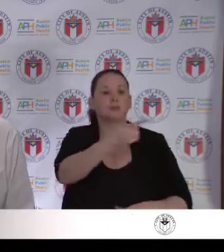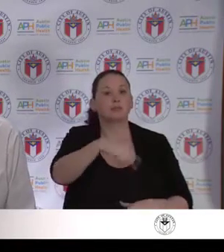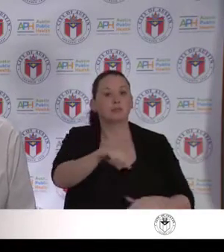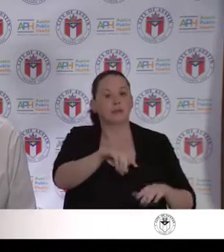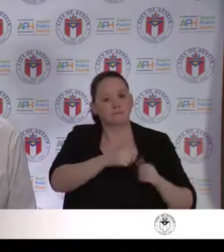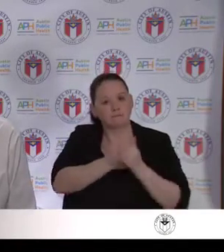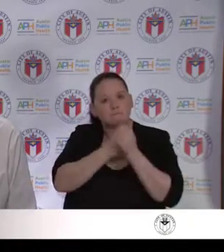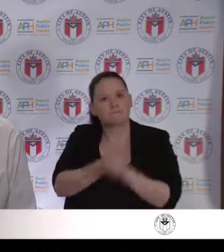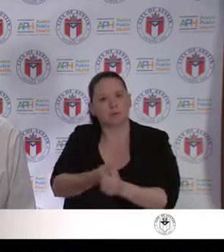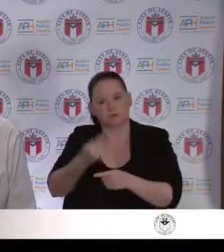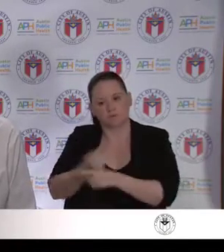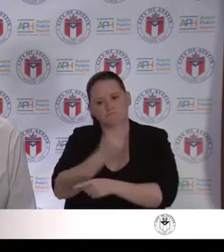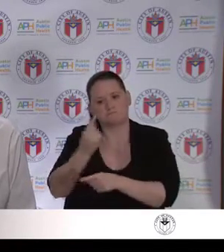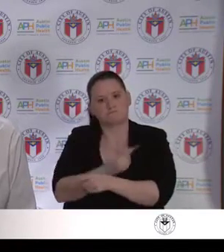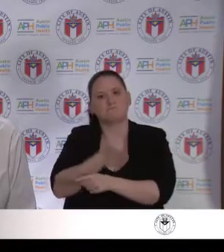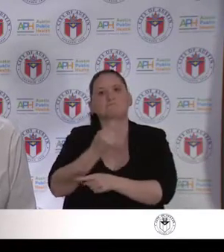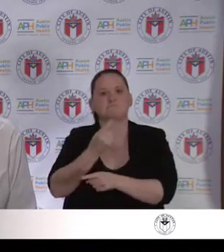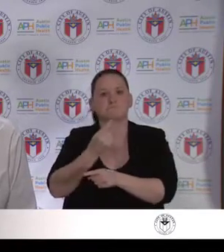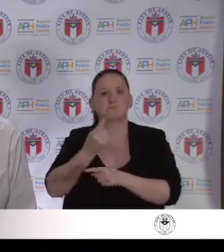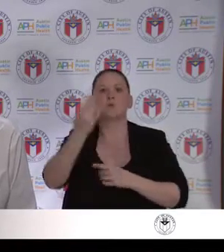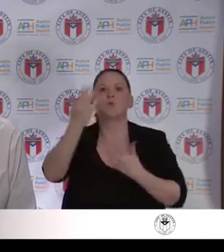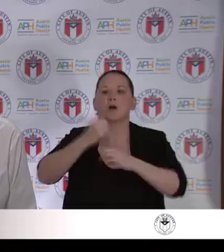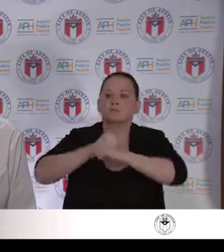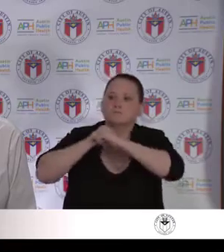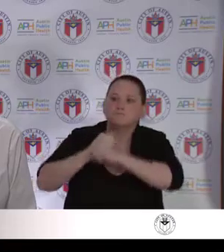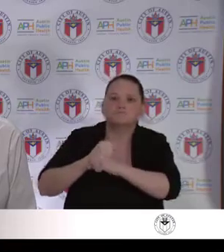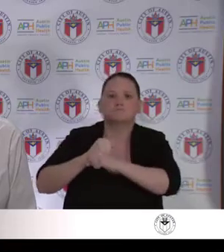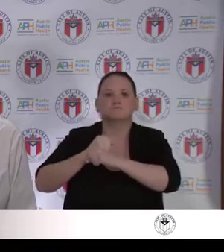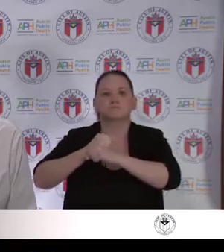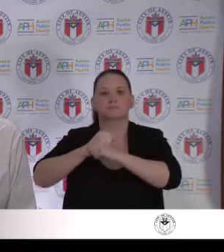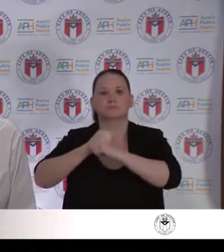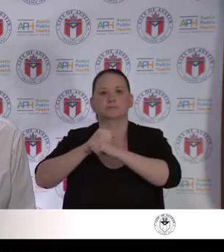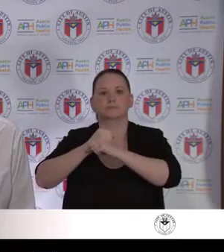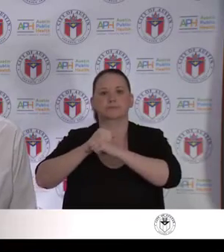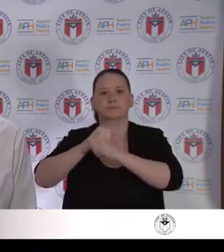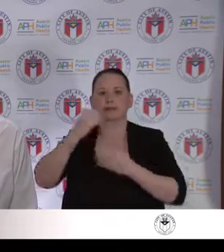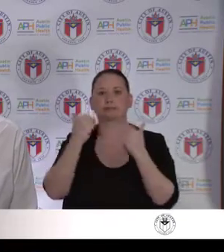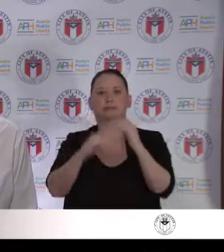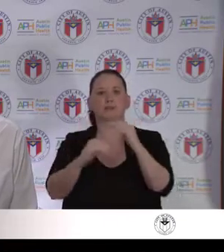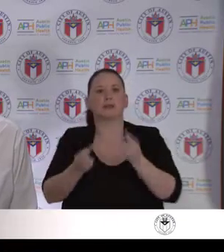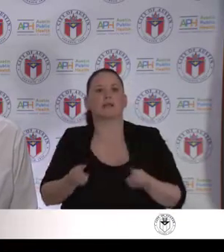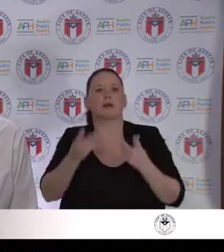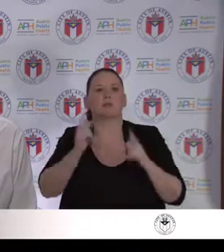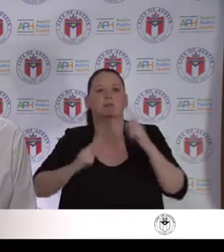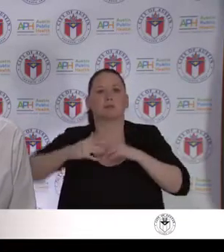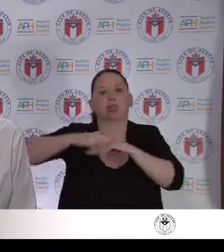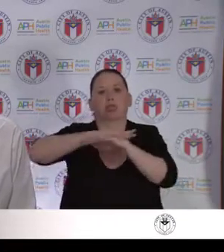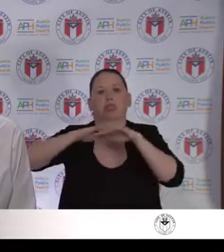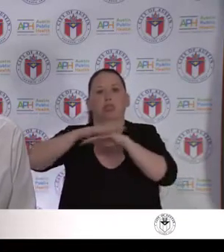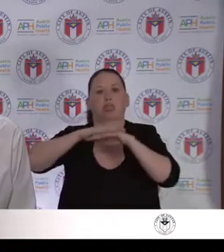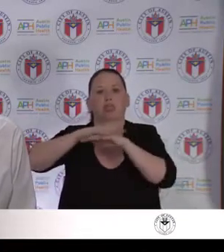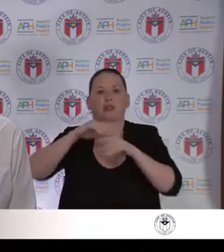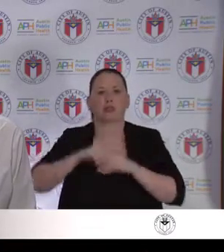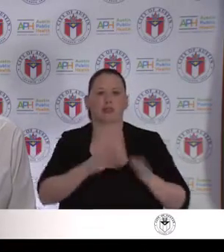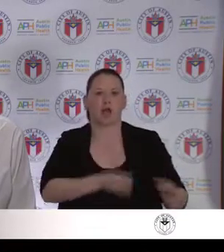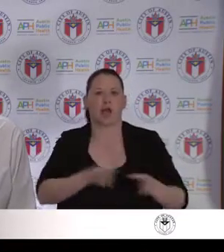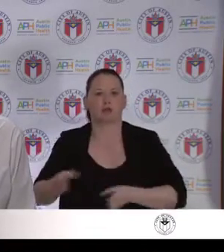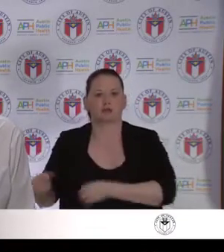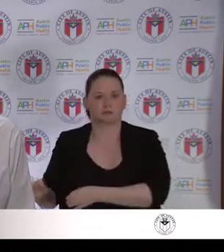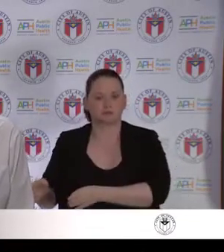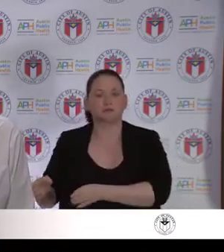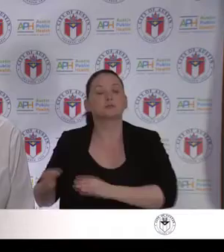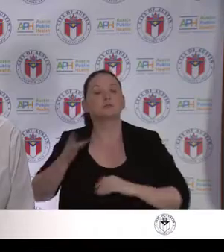in the appropriate manner to keep folks from too many people being in the aisles. We also are likely to